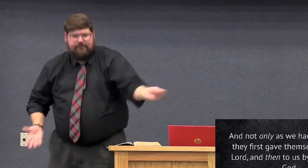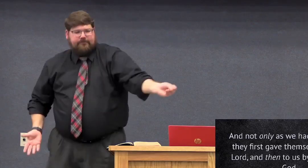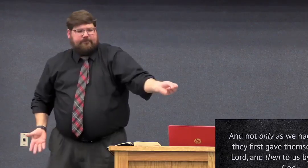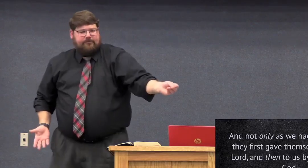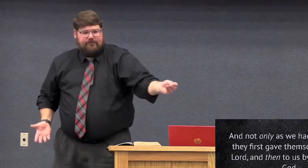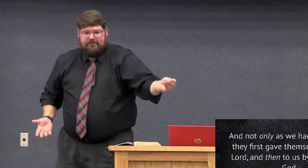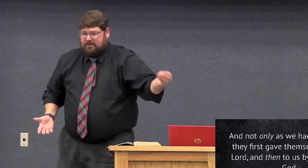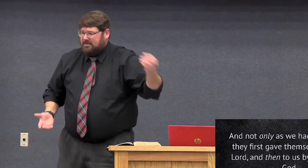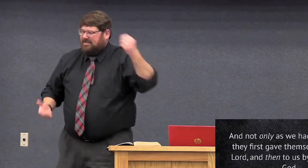it.